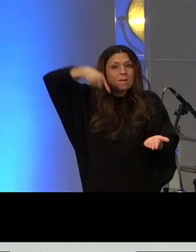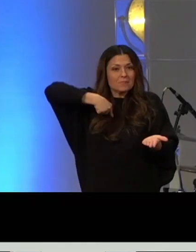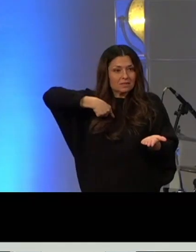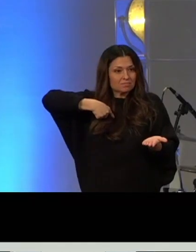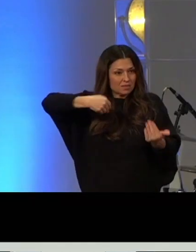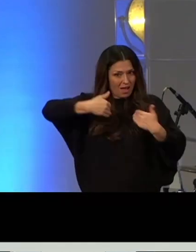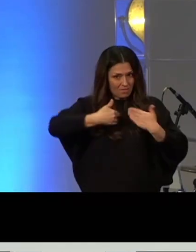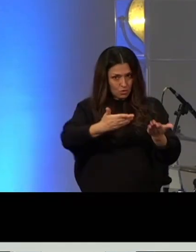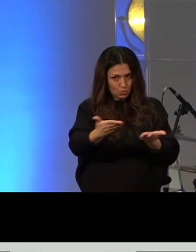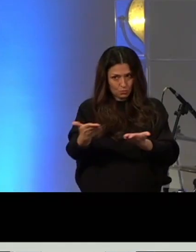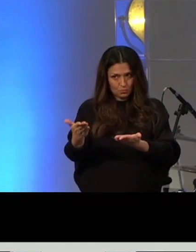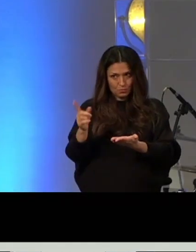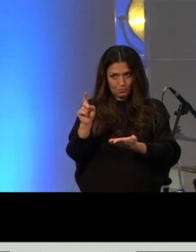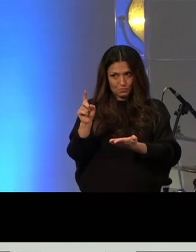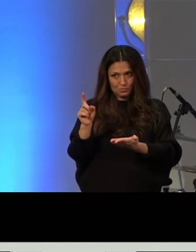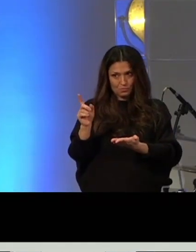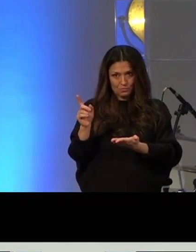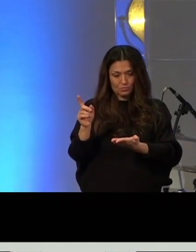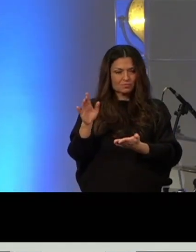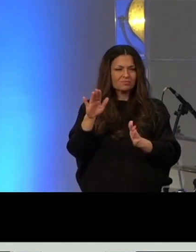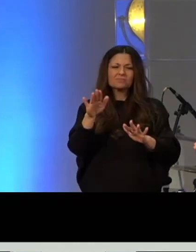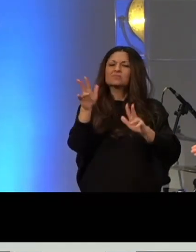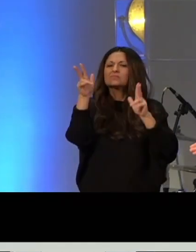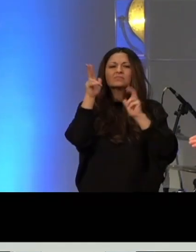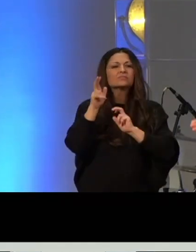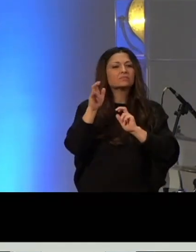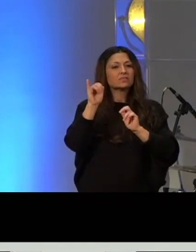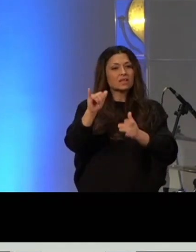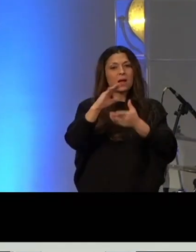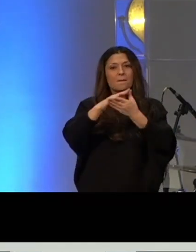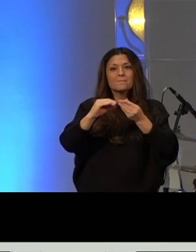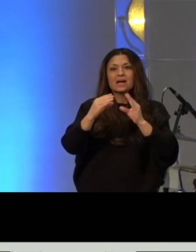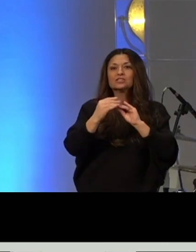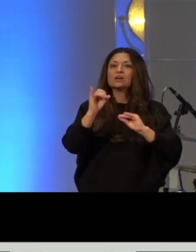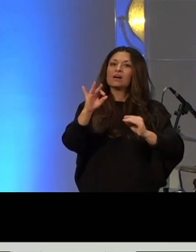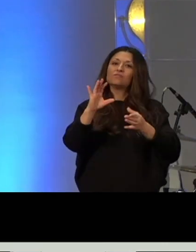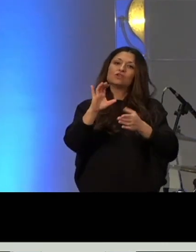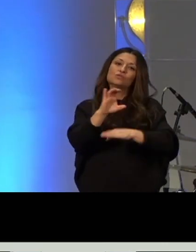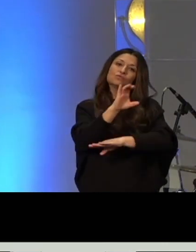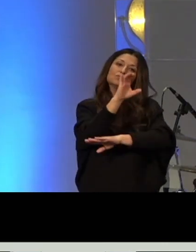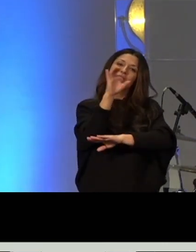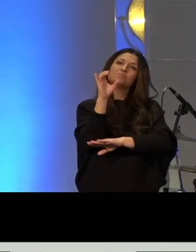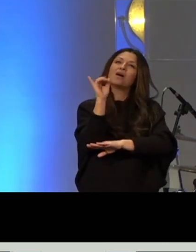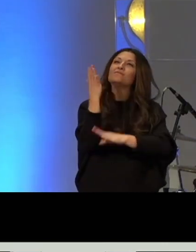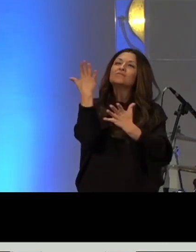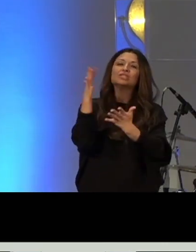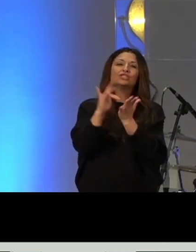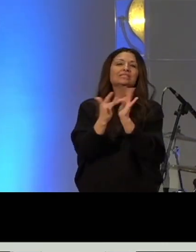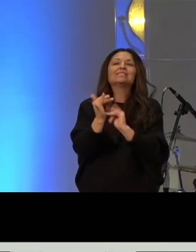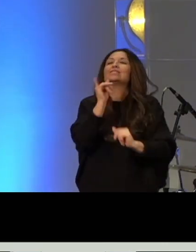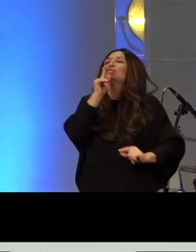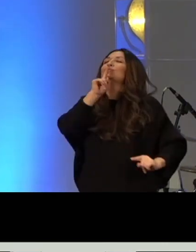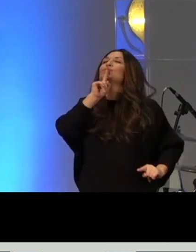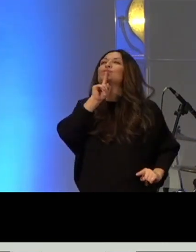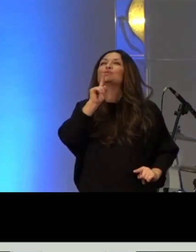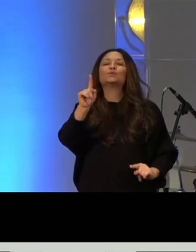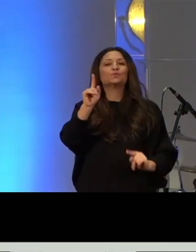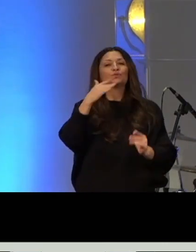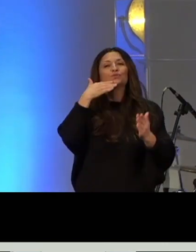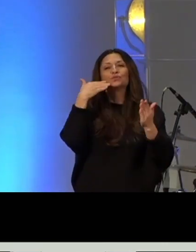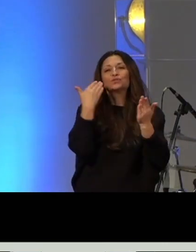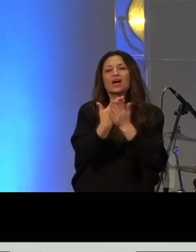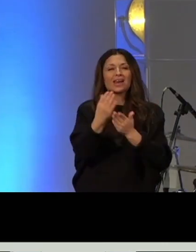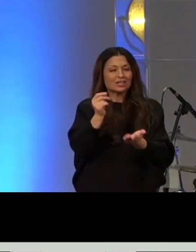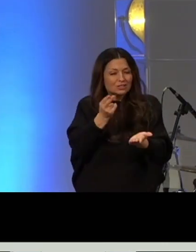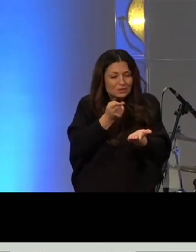you? Oh, listen, the message of Christmas of Jesus is too good and it's true. It's